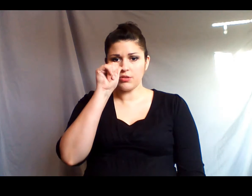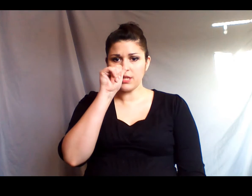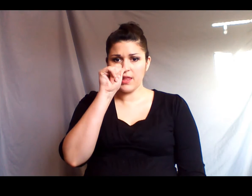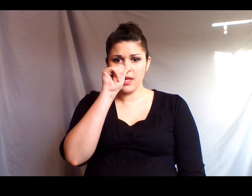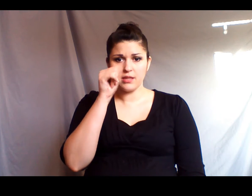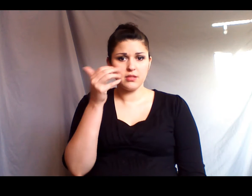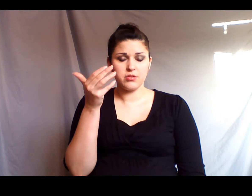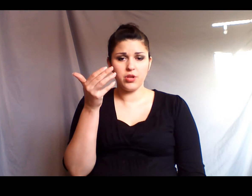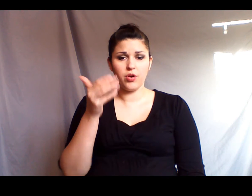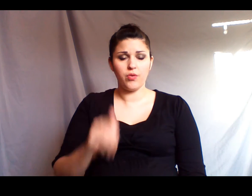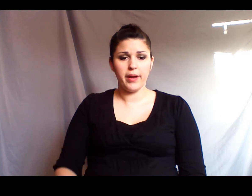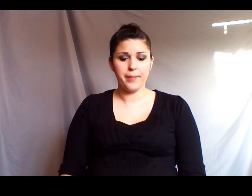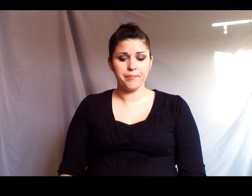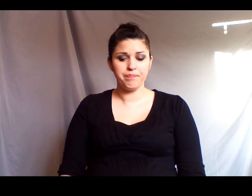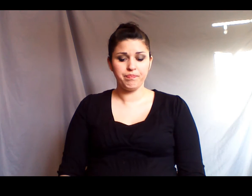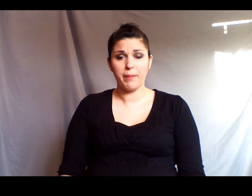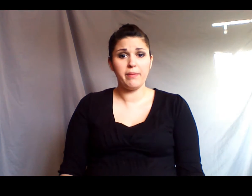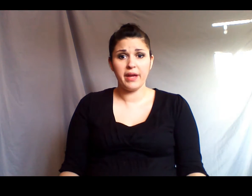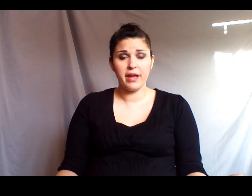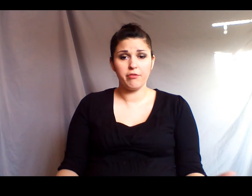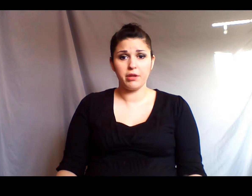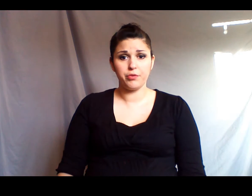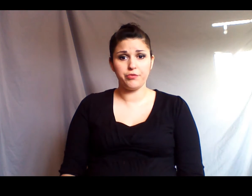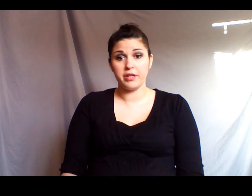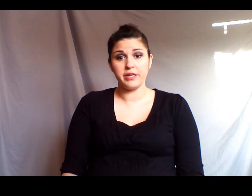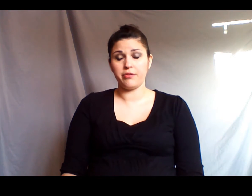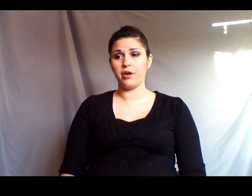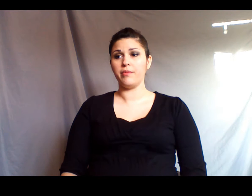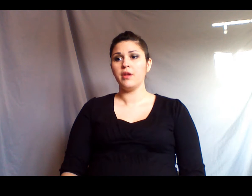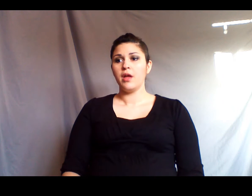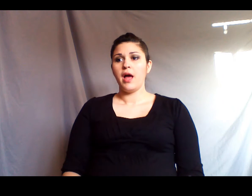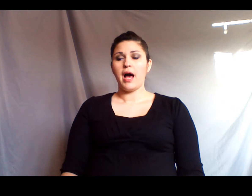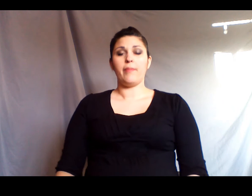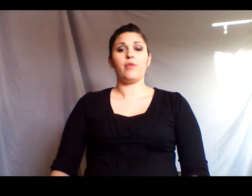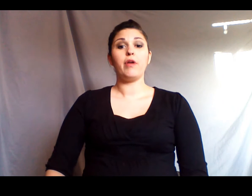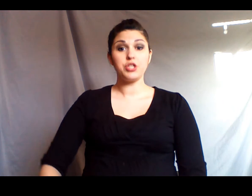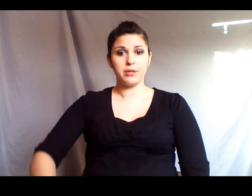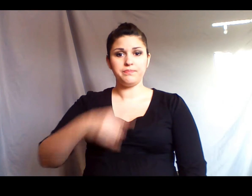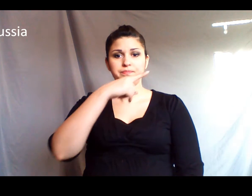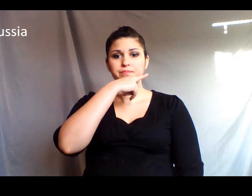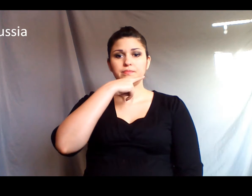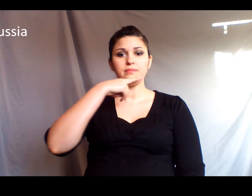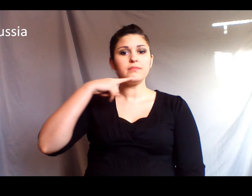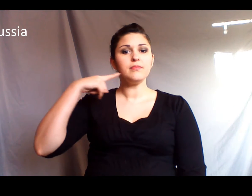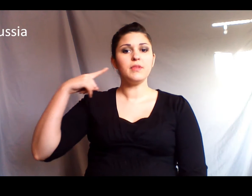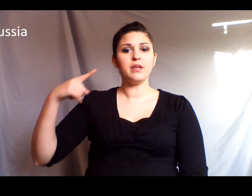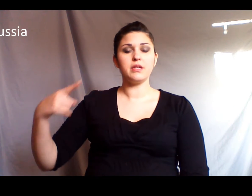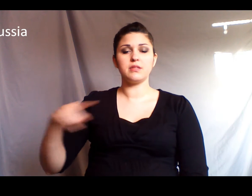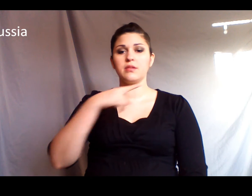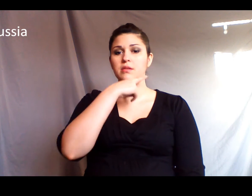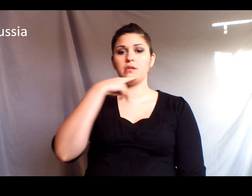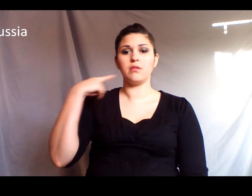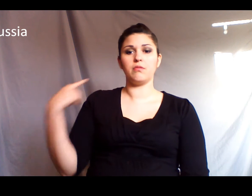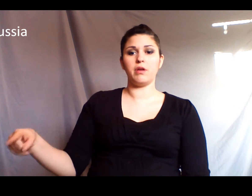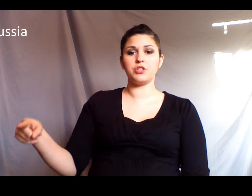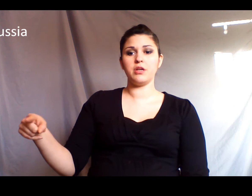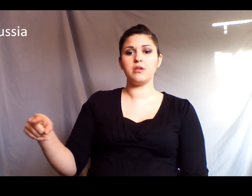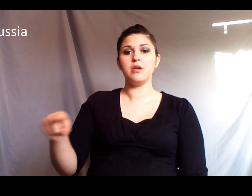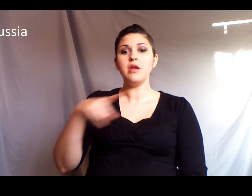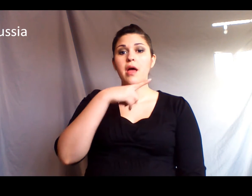sign this, so maybe I have really rude friends, I don't know. Russia is Russia. Make